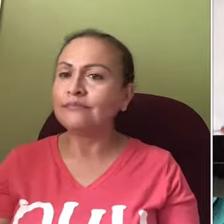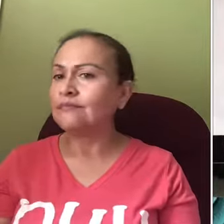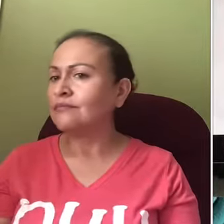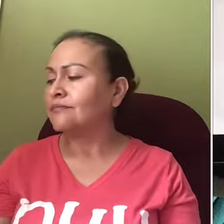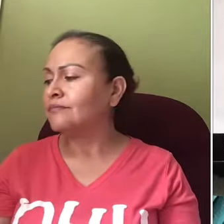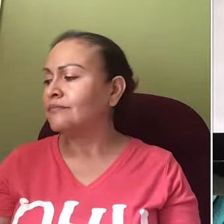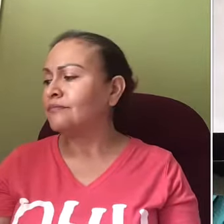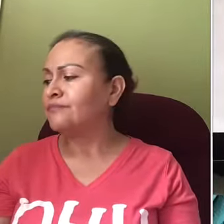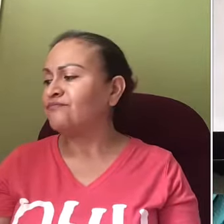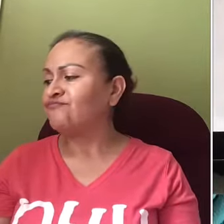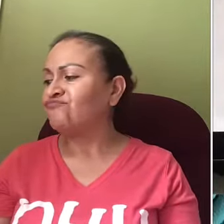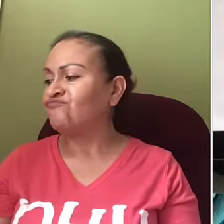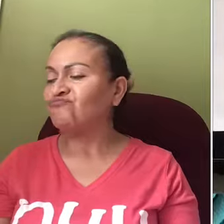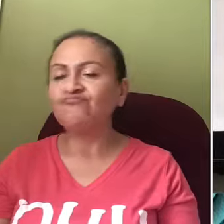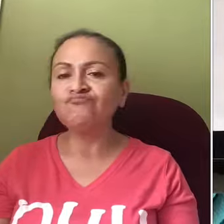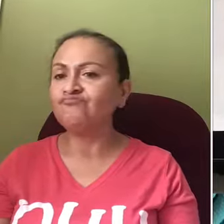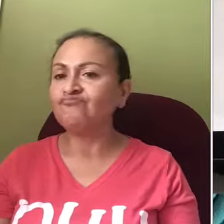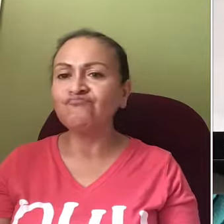you can't take